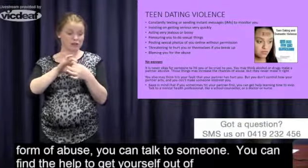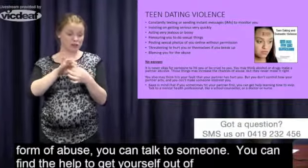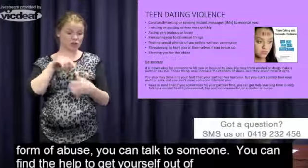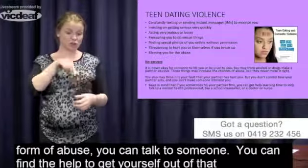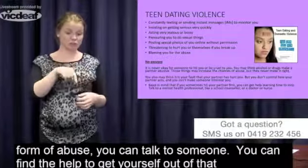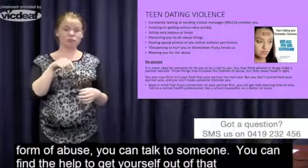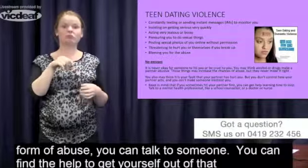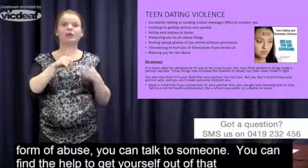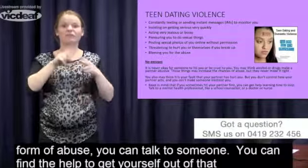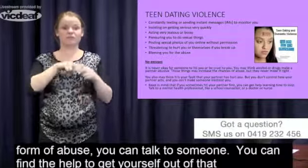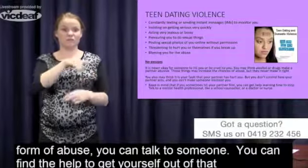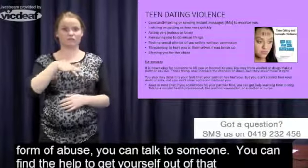And the abuser can find help as well.